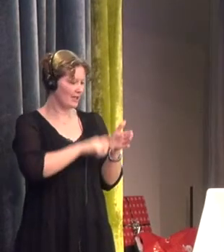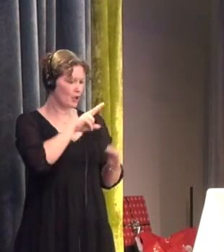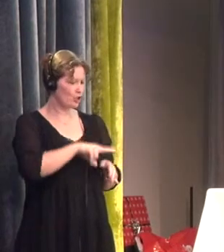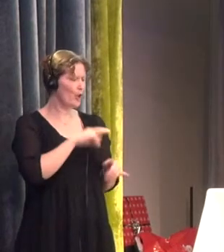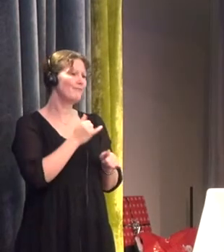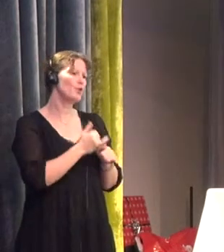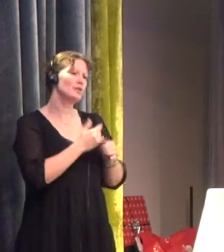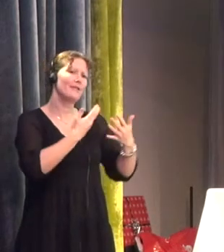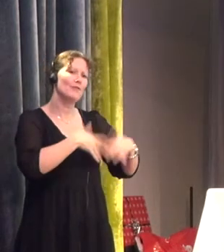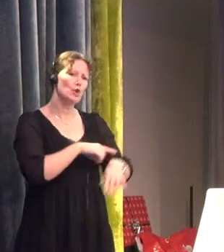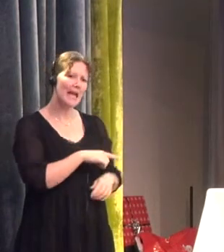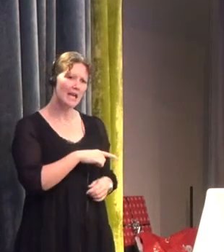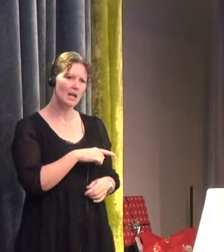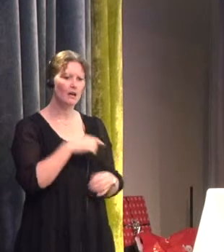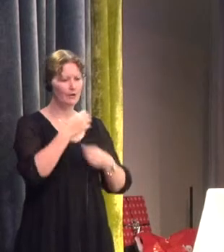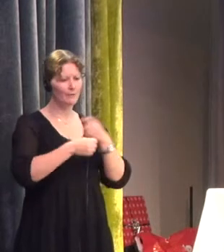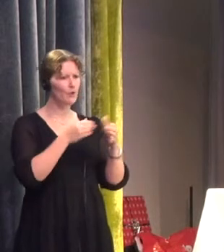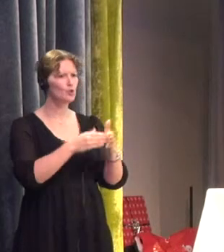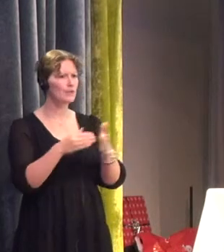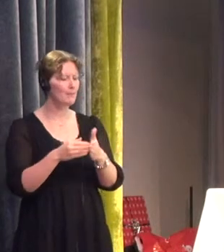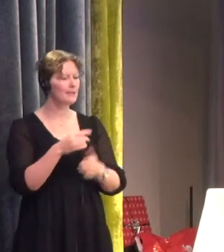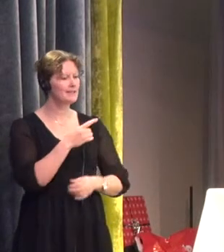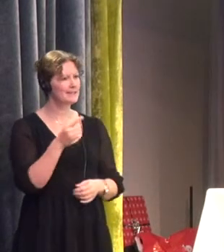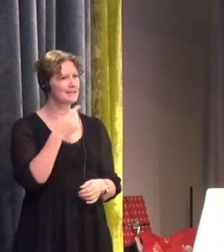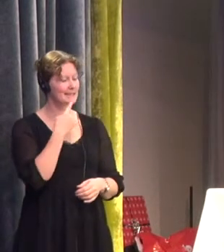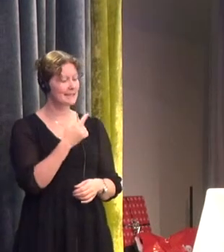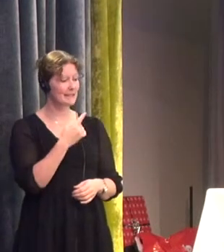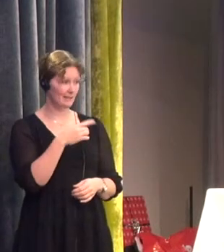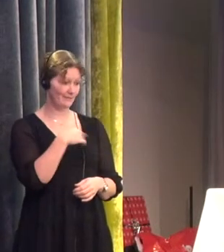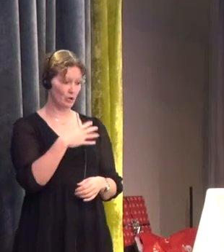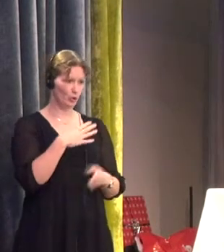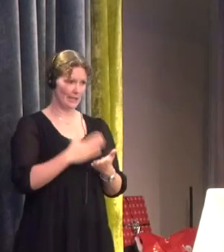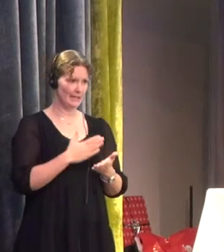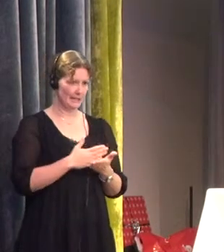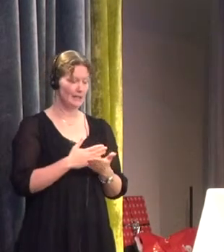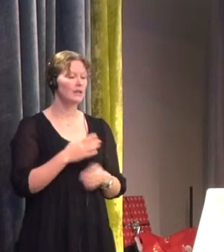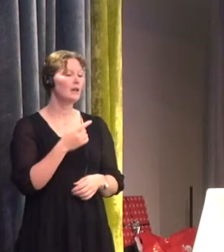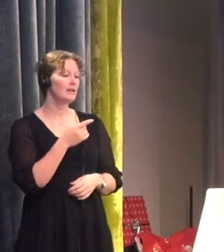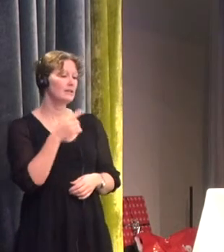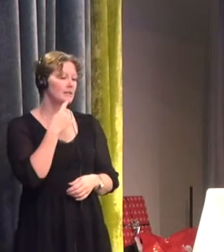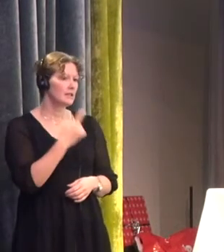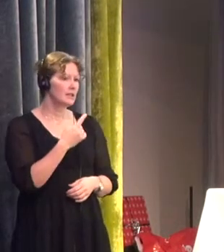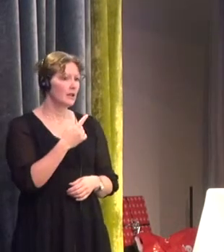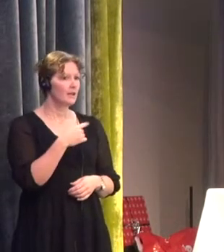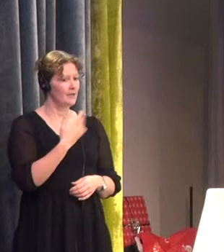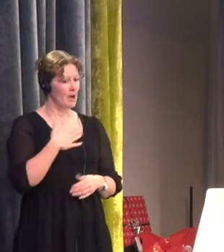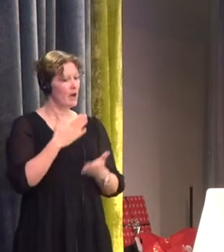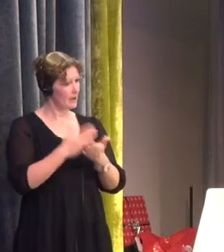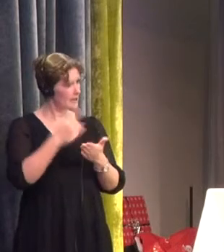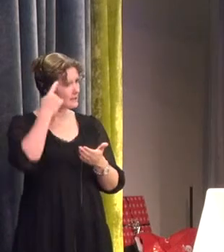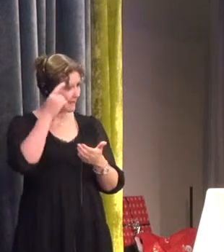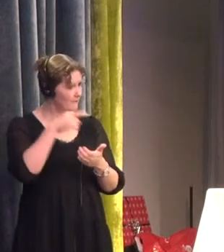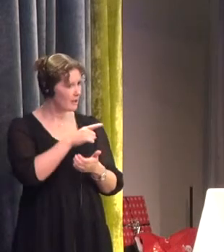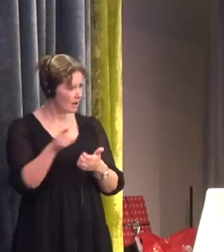People with disabilities assert correctly that we have equal capacity and that we ought to express our decisions. Article